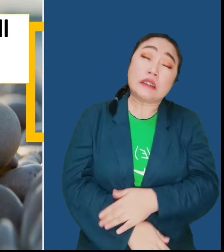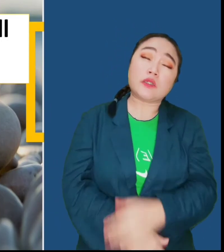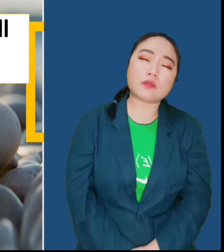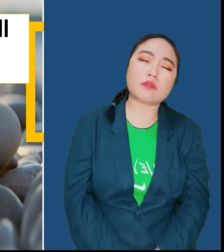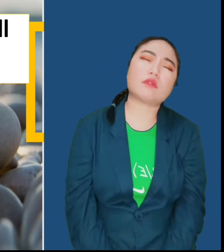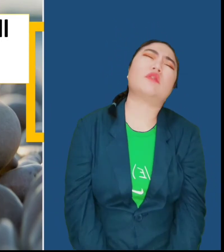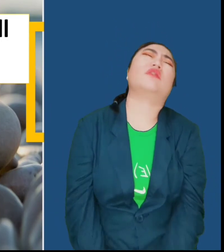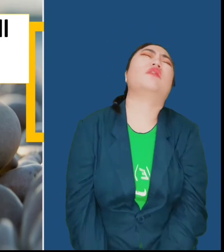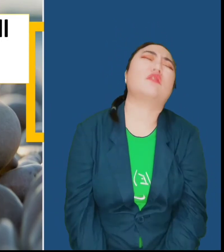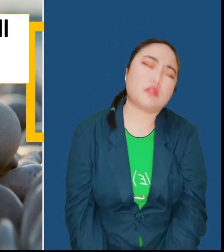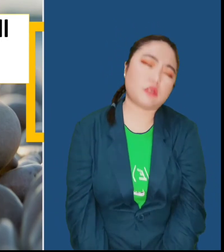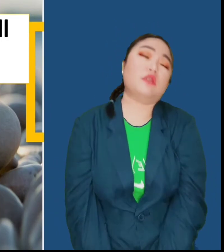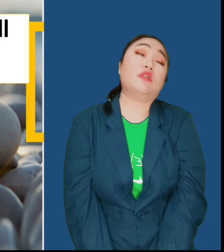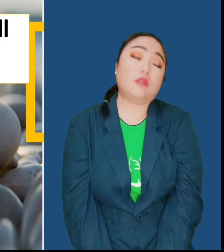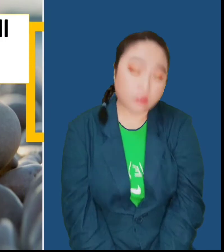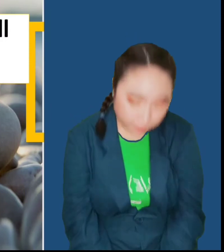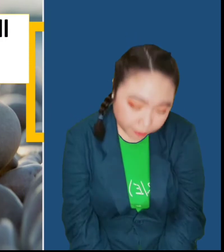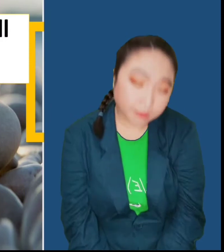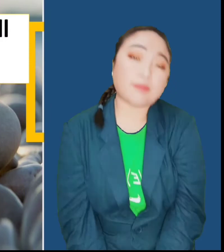You would be like this.